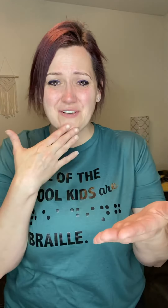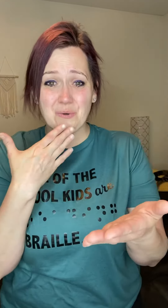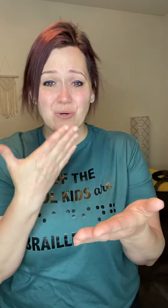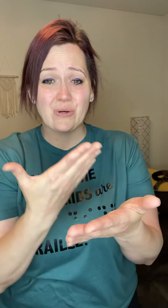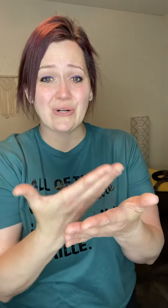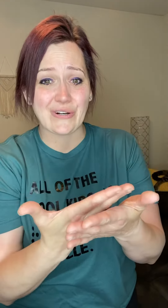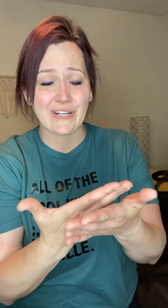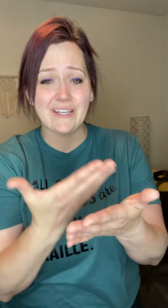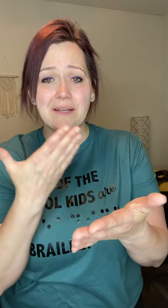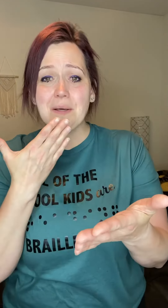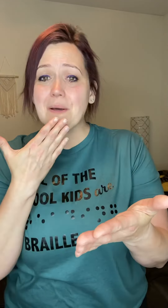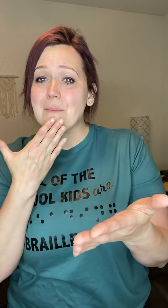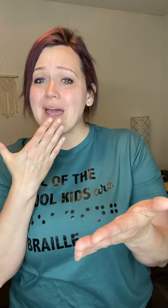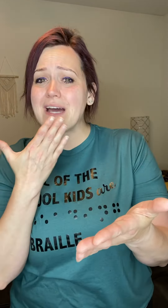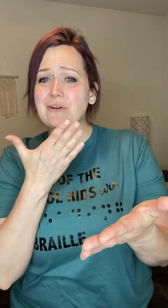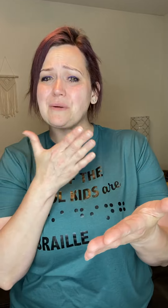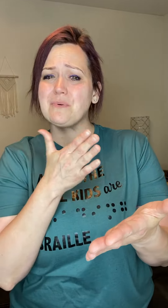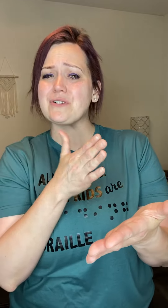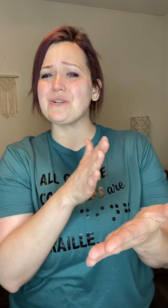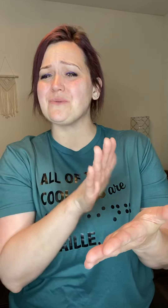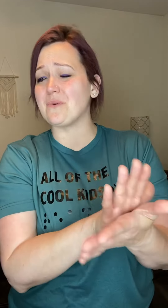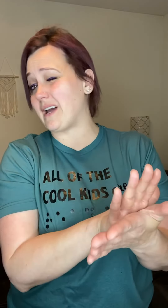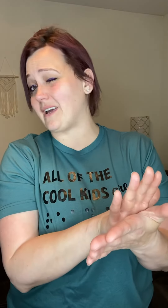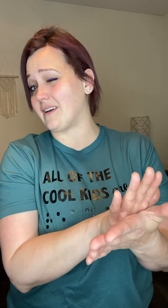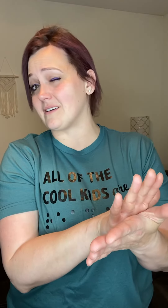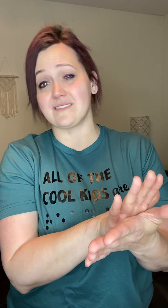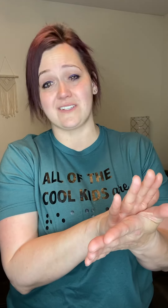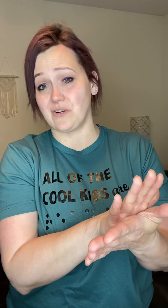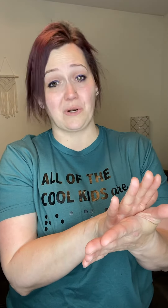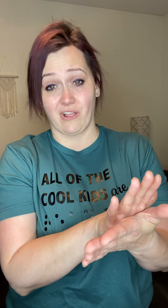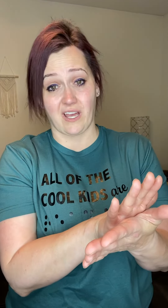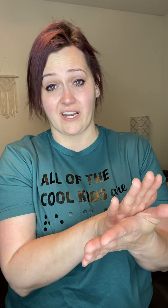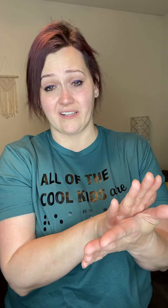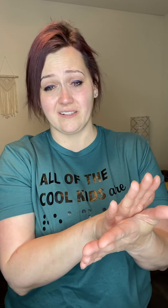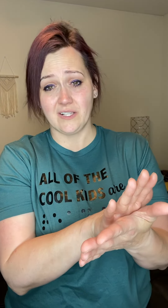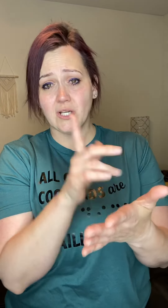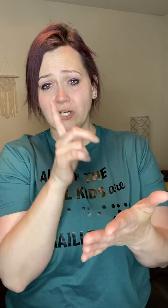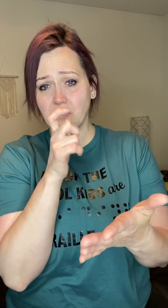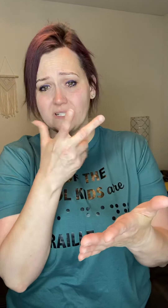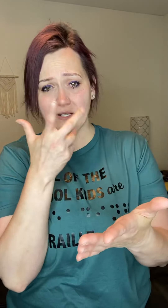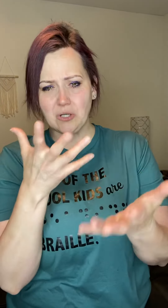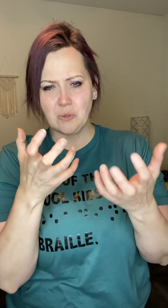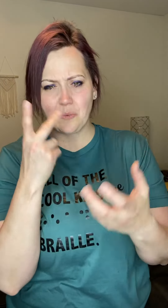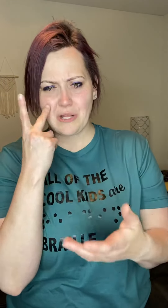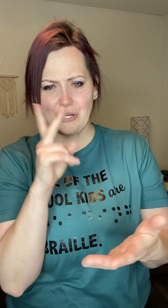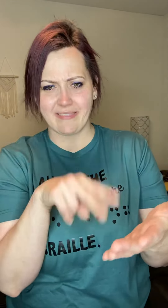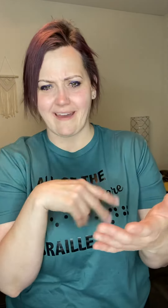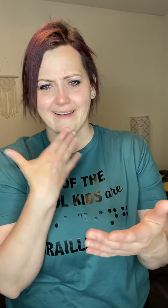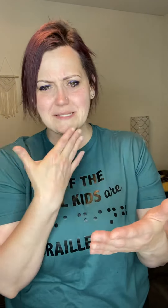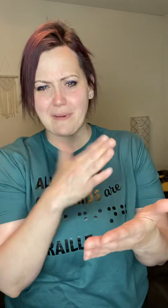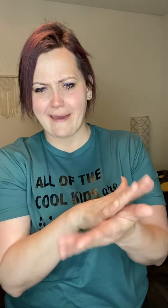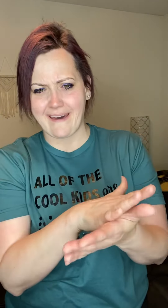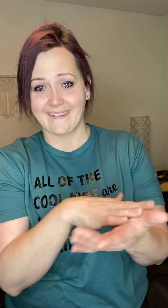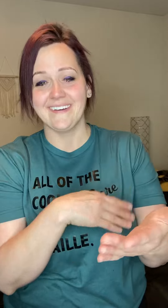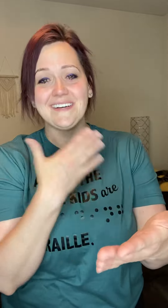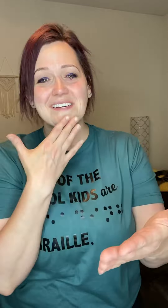So good, bad, you're going to push it away because you don't want to look at it. Who would want to look at that? It's bad.